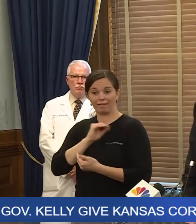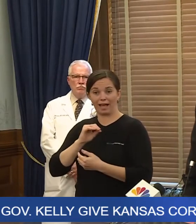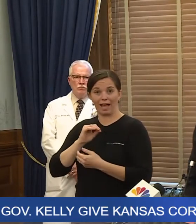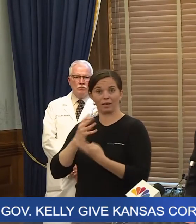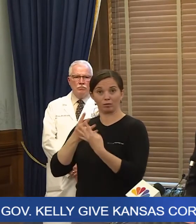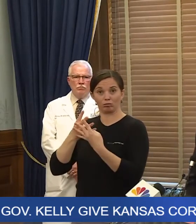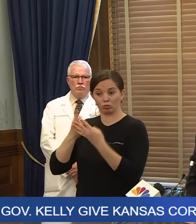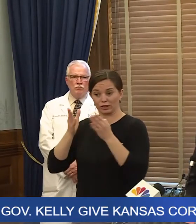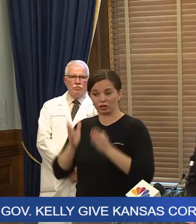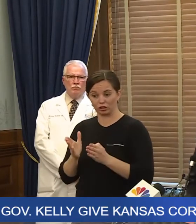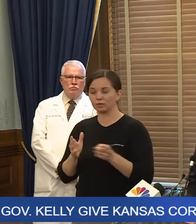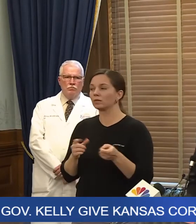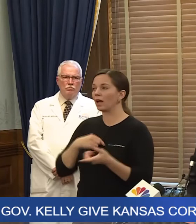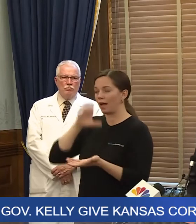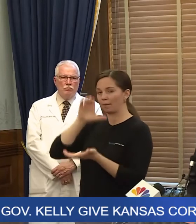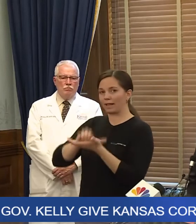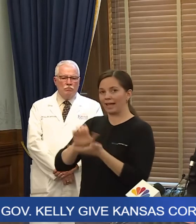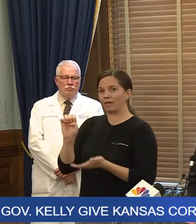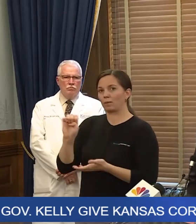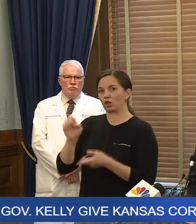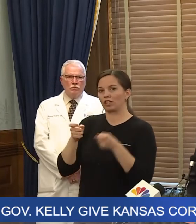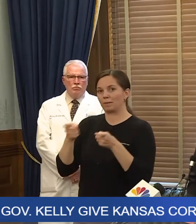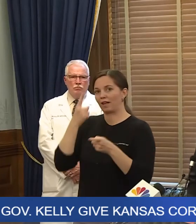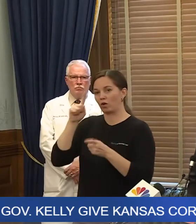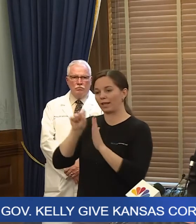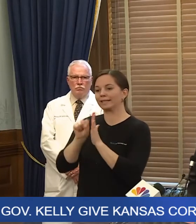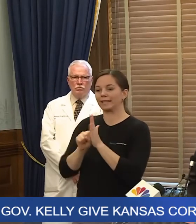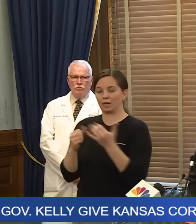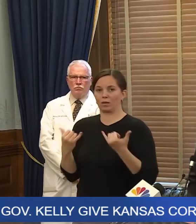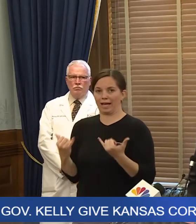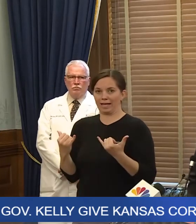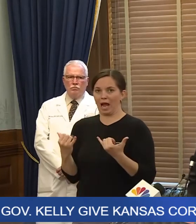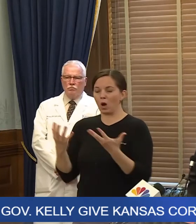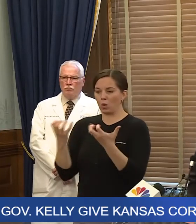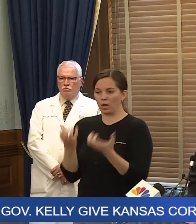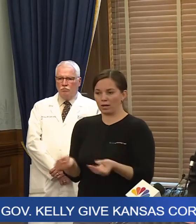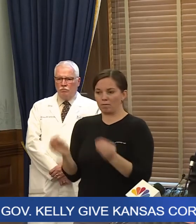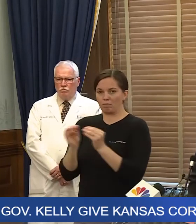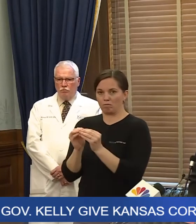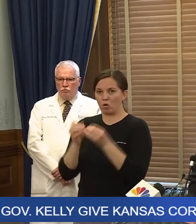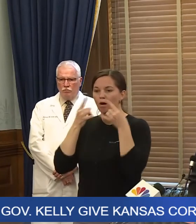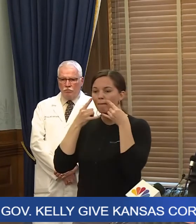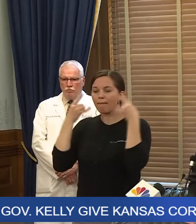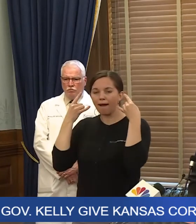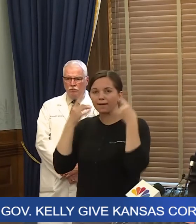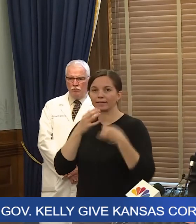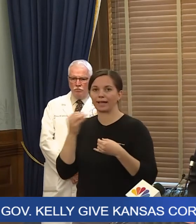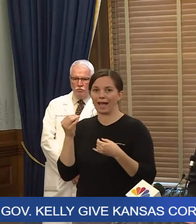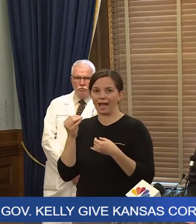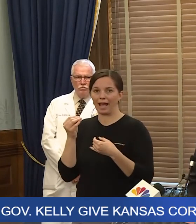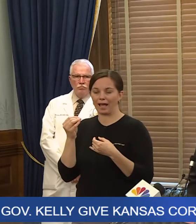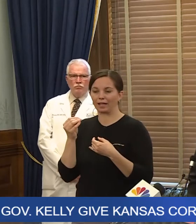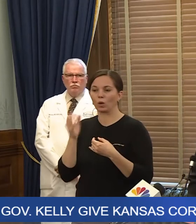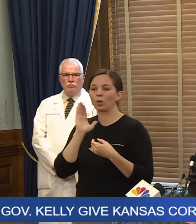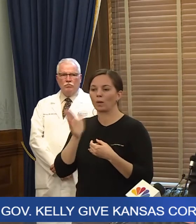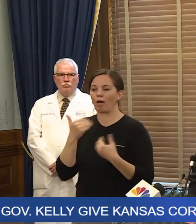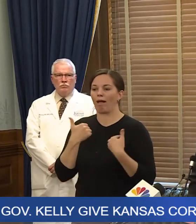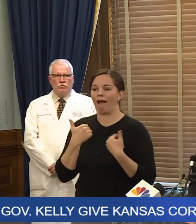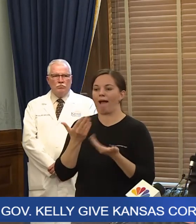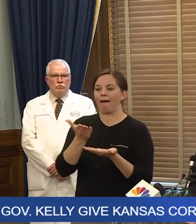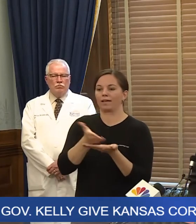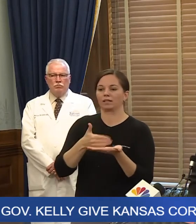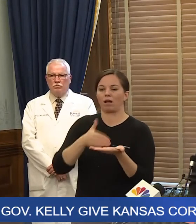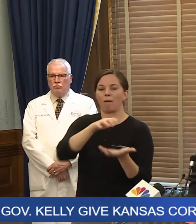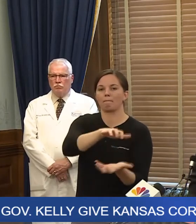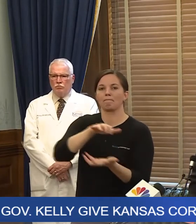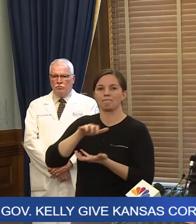I believe emergency management for the state is working on getting more masks, and then we get a share of those to